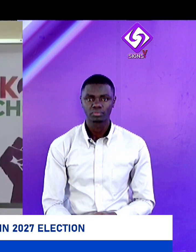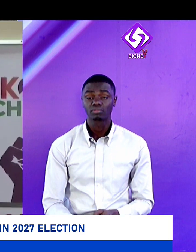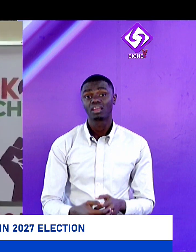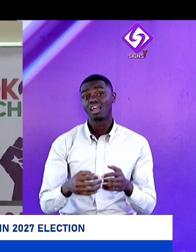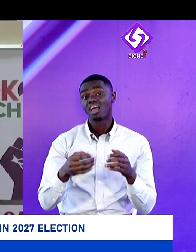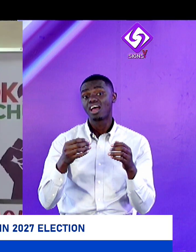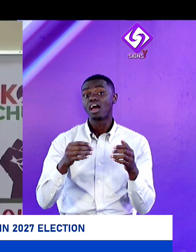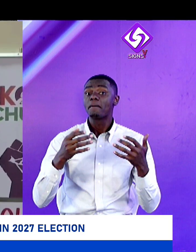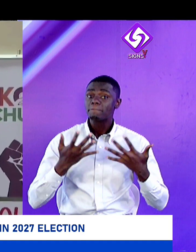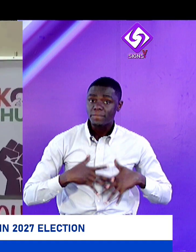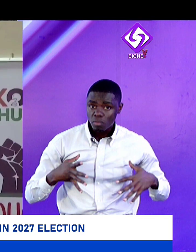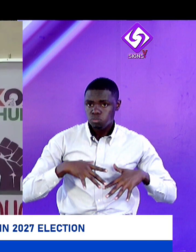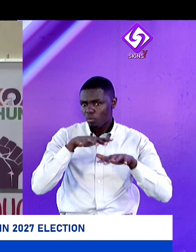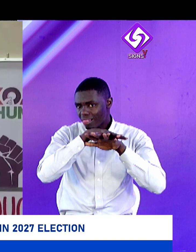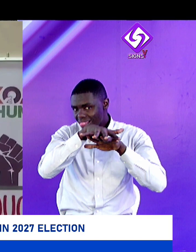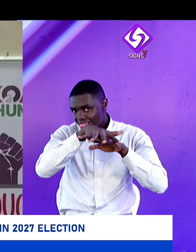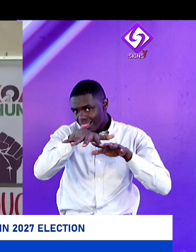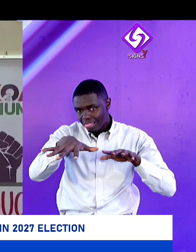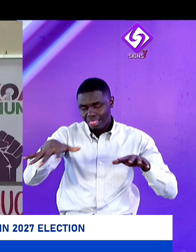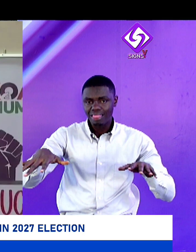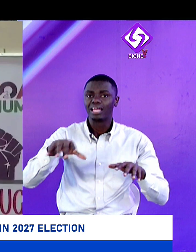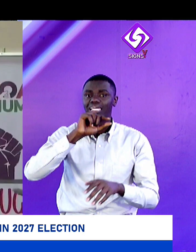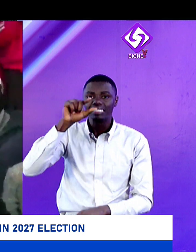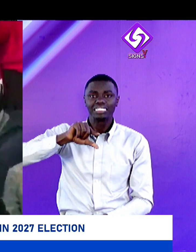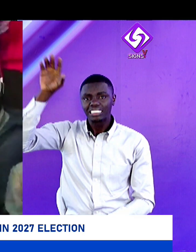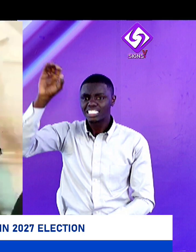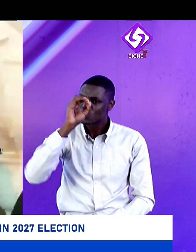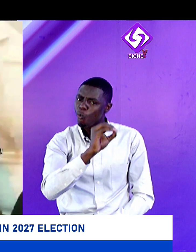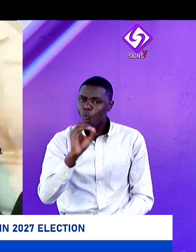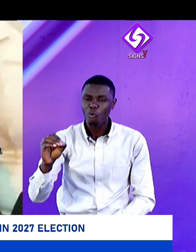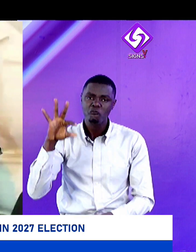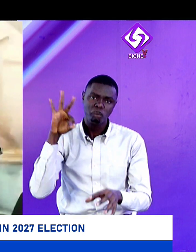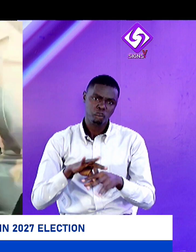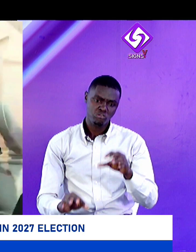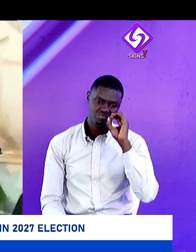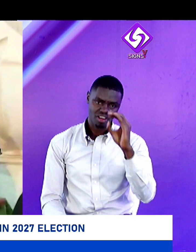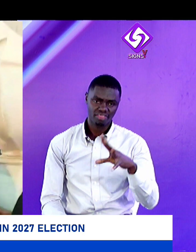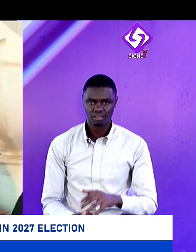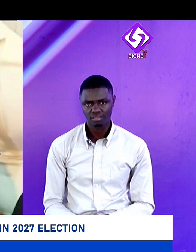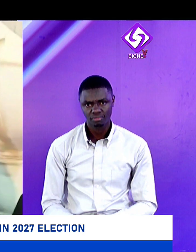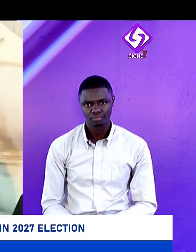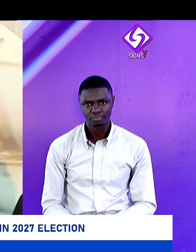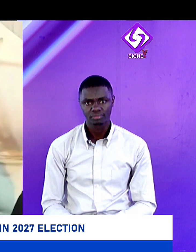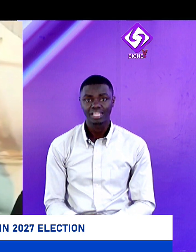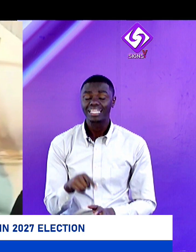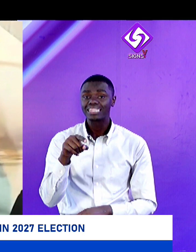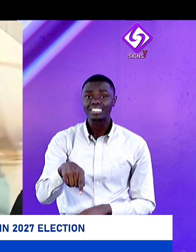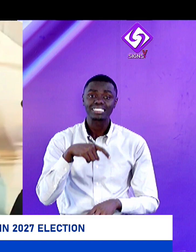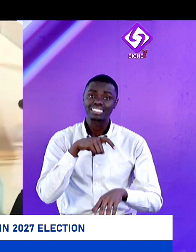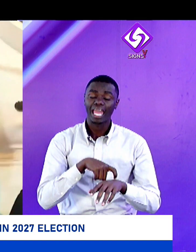Kama watu kwa ground sio ma Gen Z, hatukupei namba zetu. Huu msimu wa hasira, msimu wa